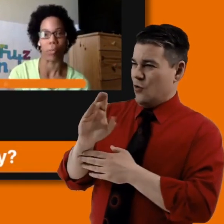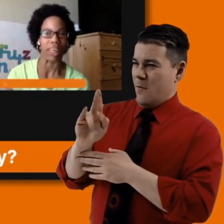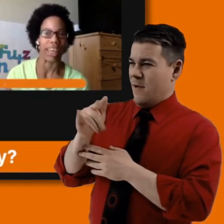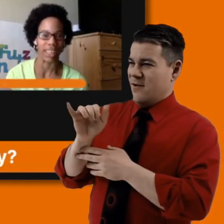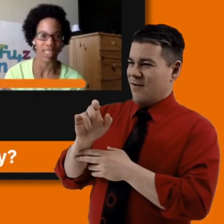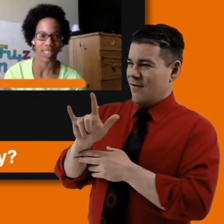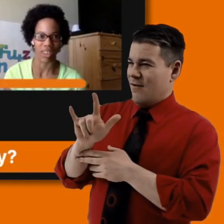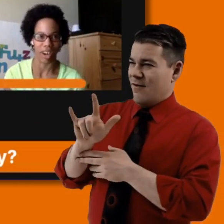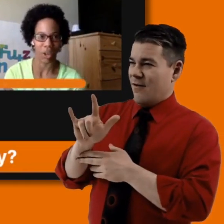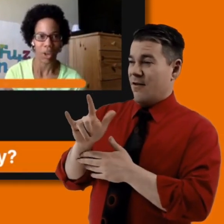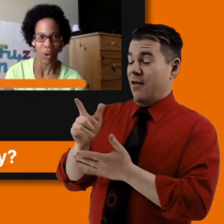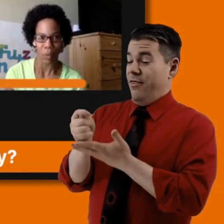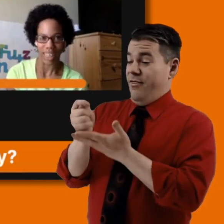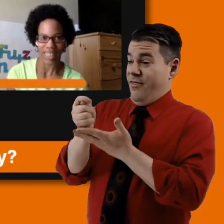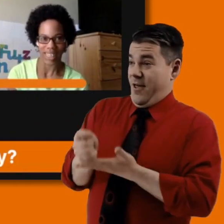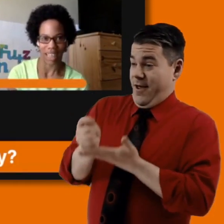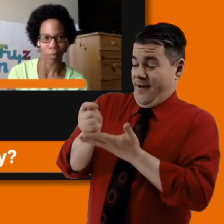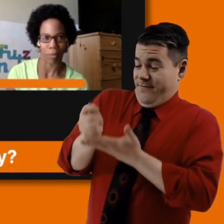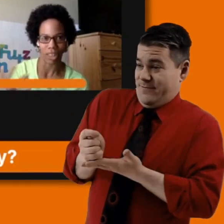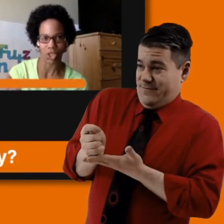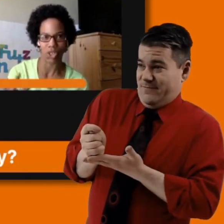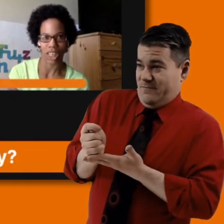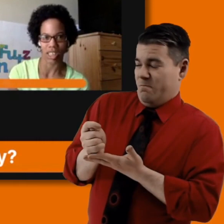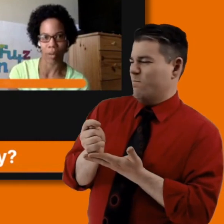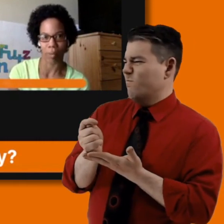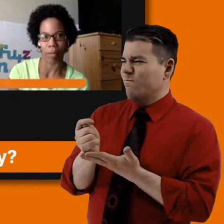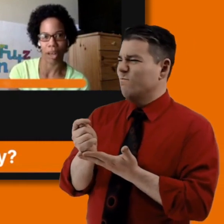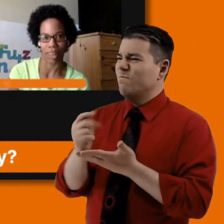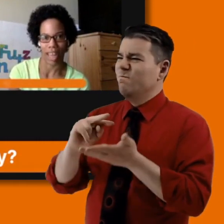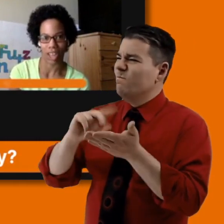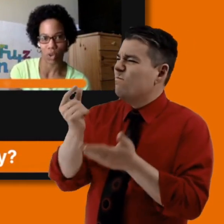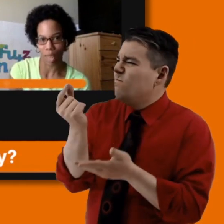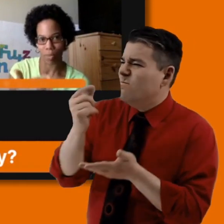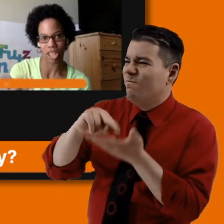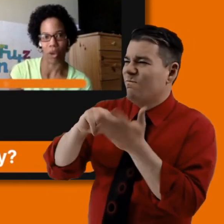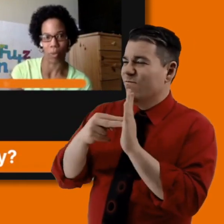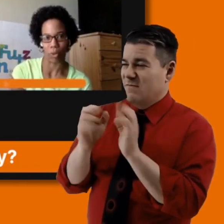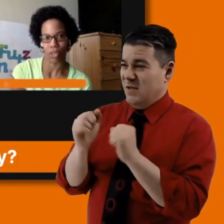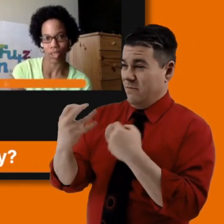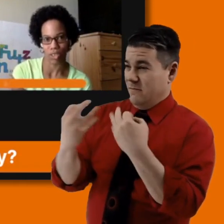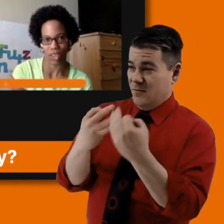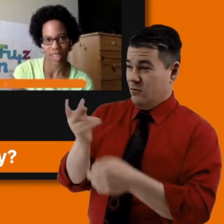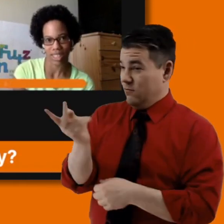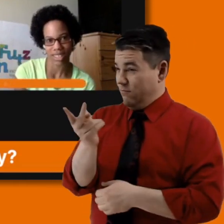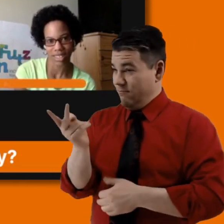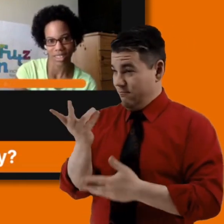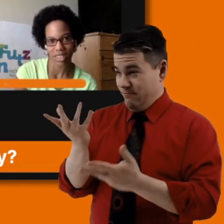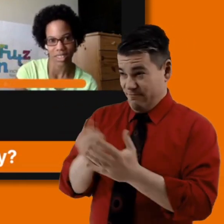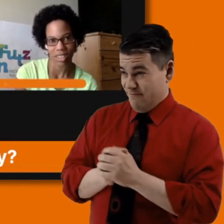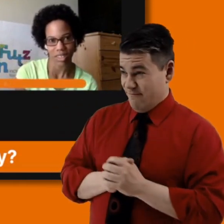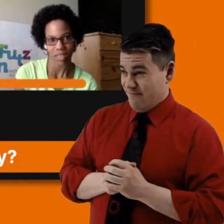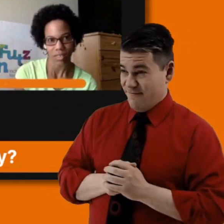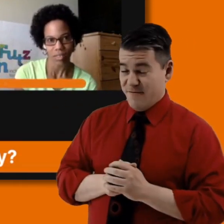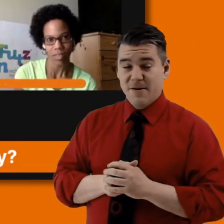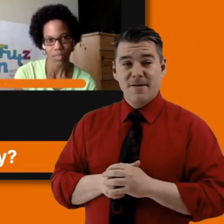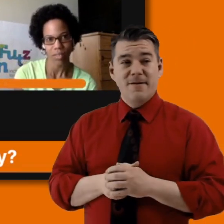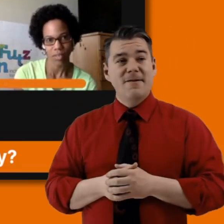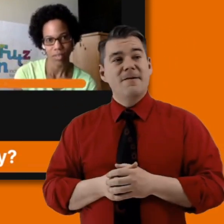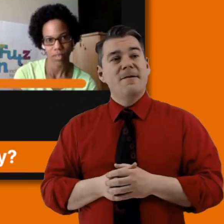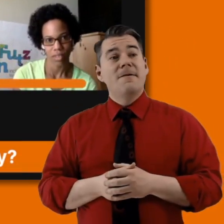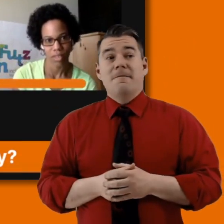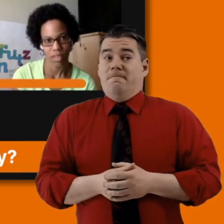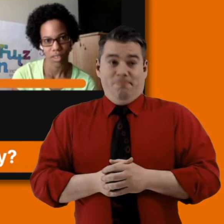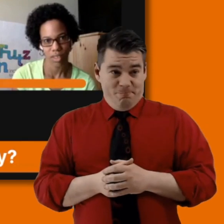occupational therapy, I guess is the right way to say it. But could you tell us a bit about that? You and Michelle, both guys.